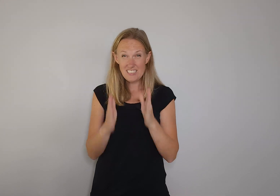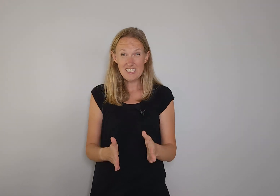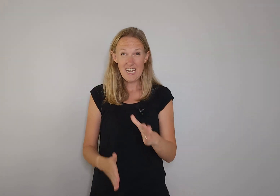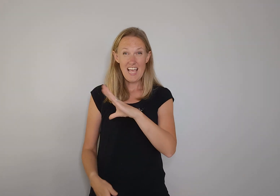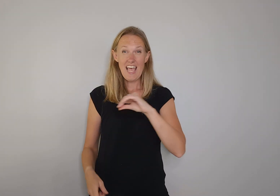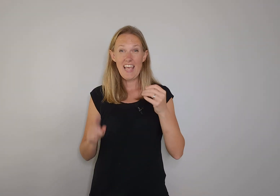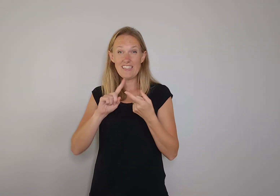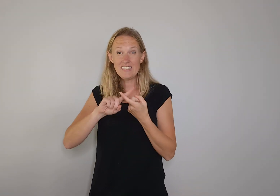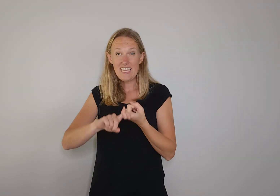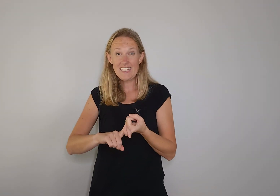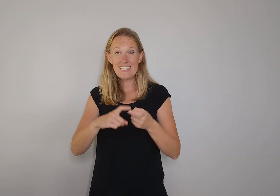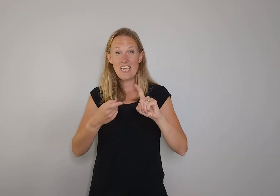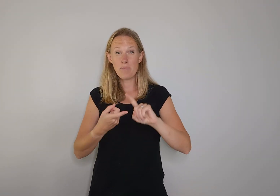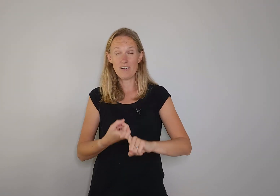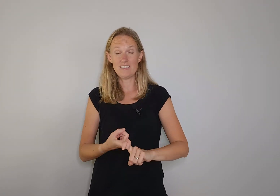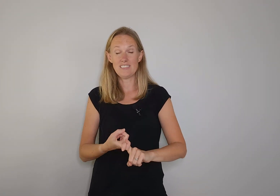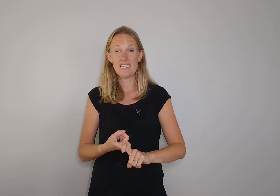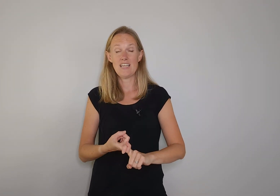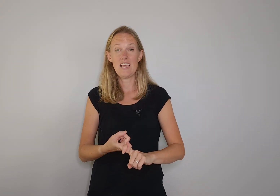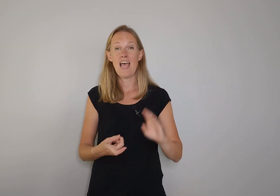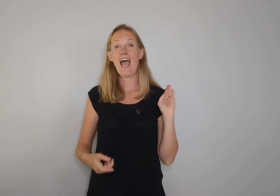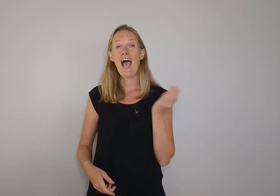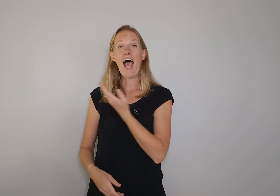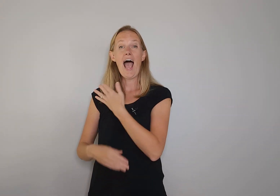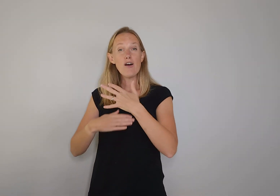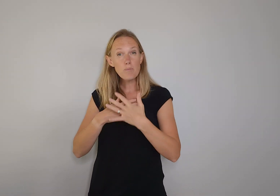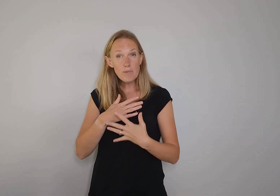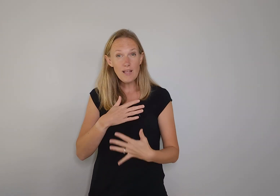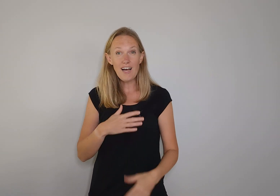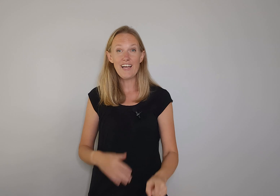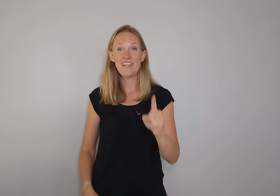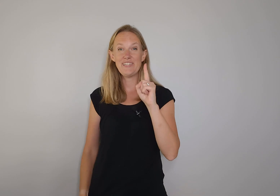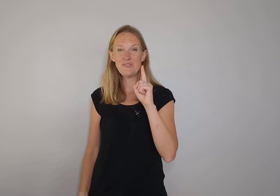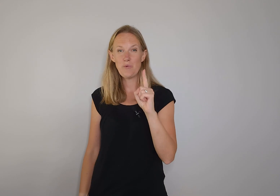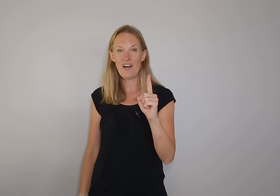strange, and as neighbors, our blood is one.